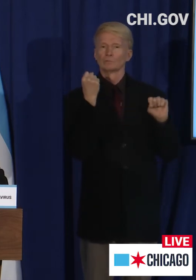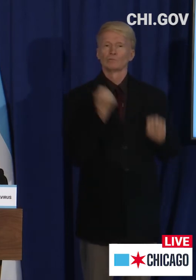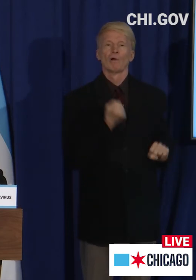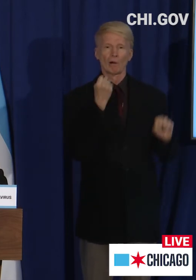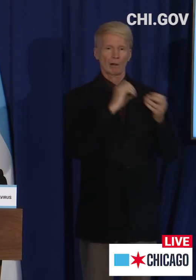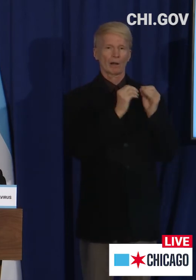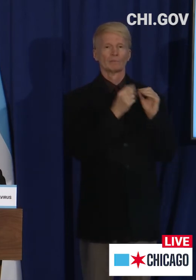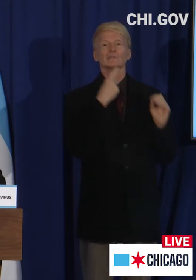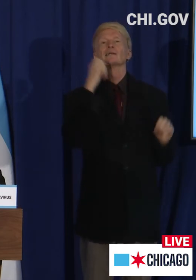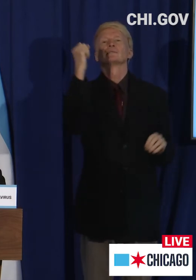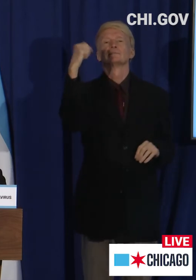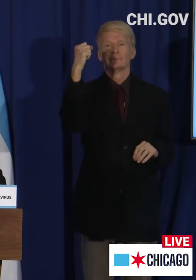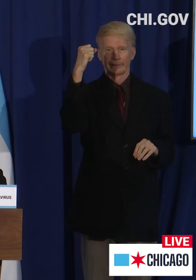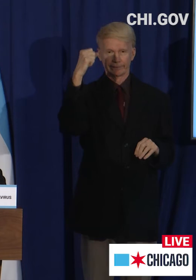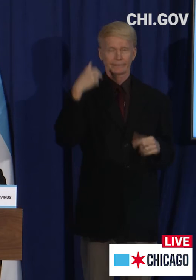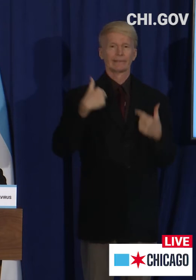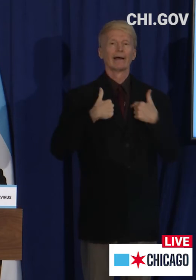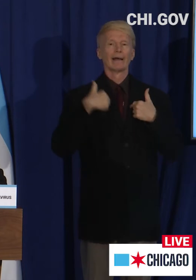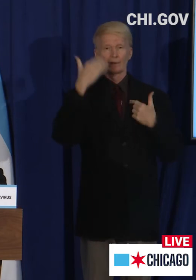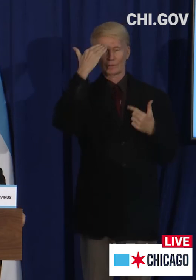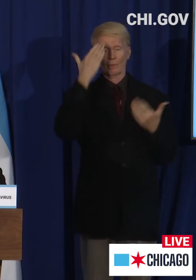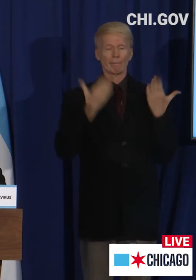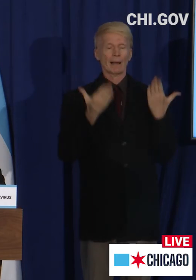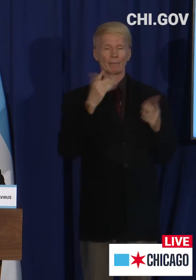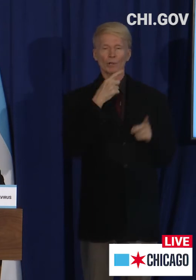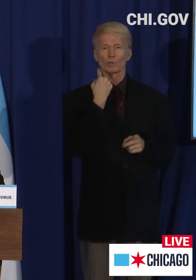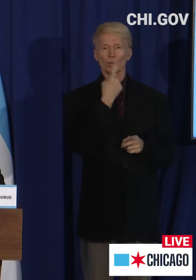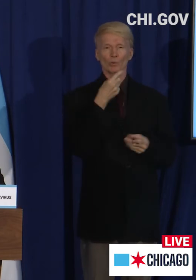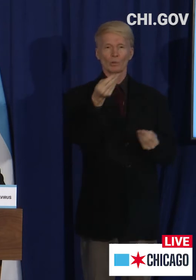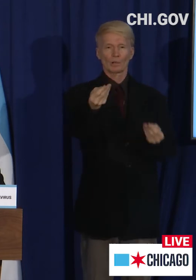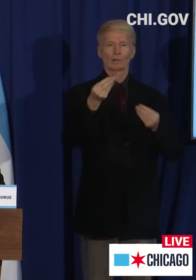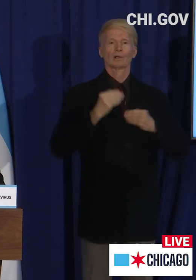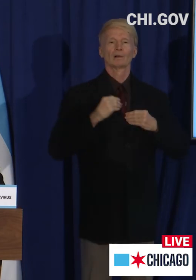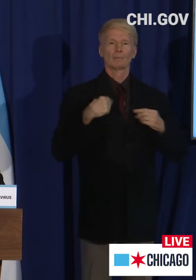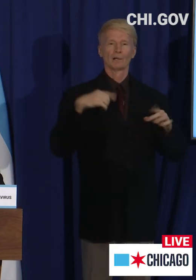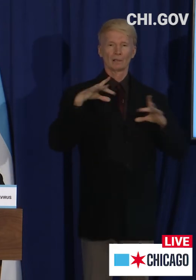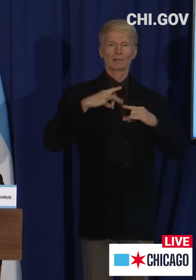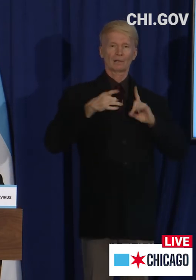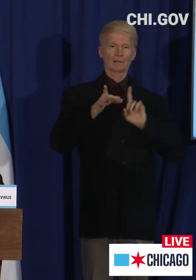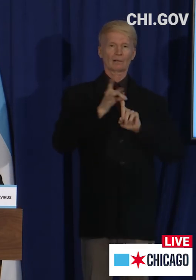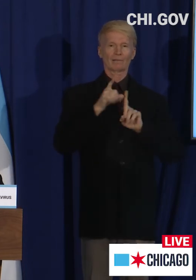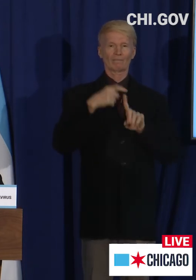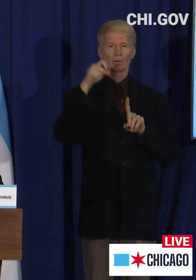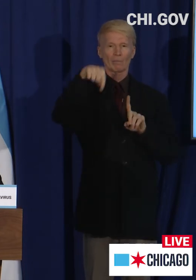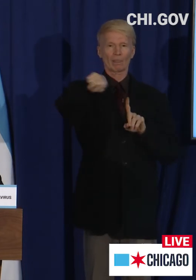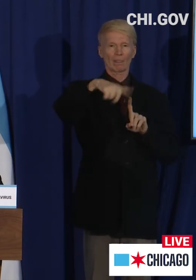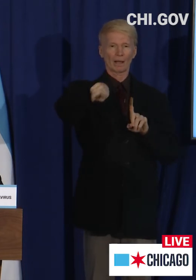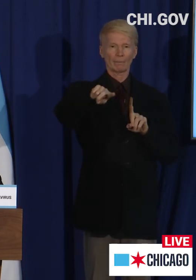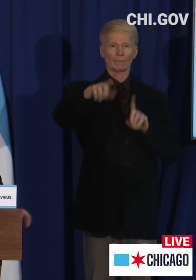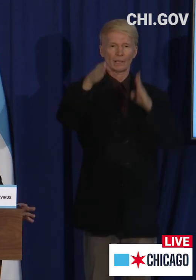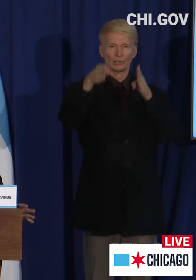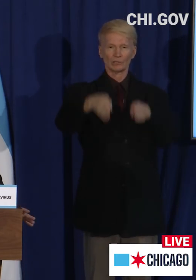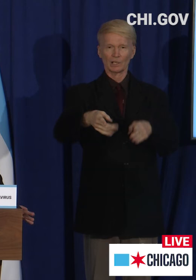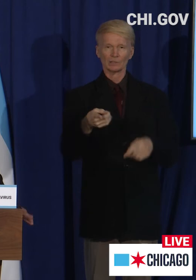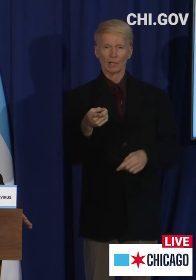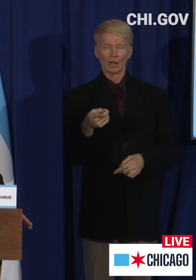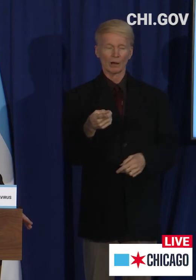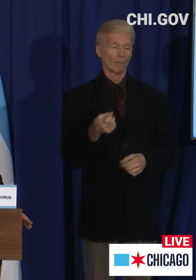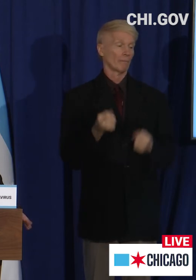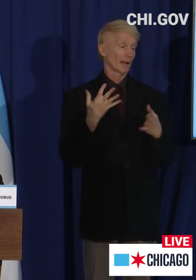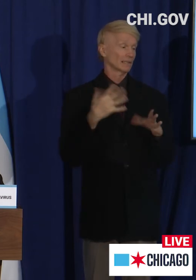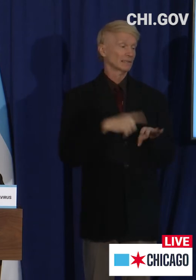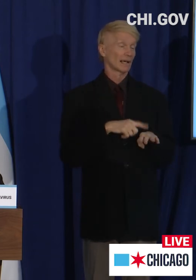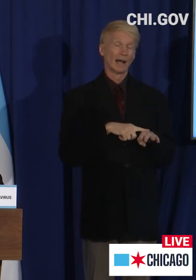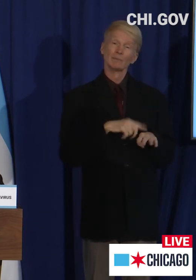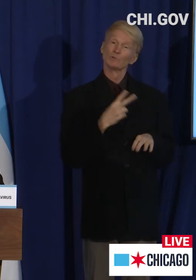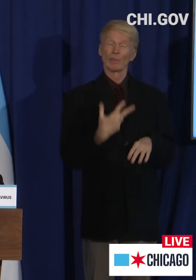in fact, they did have a sense of who they may have been exposed to. And most of the time, more than 2/3 of the time, it actually was a family